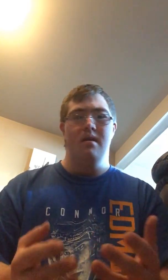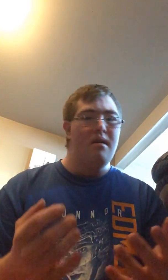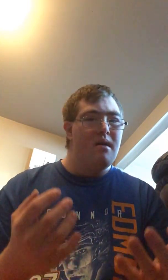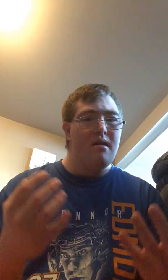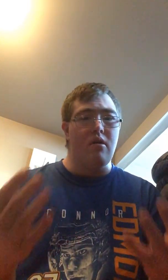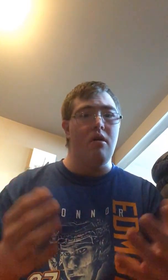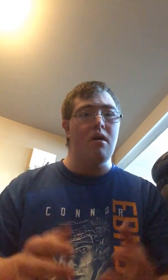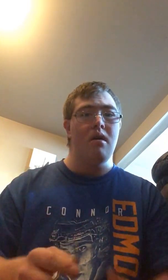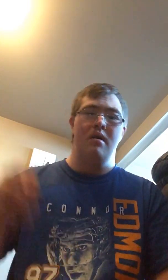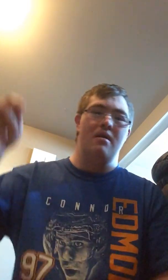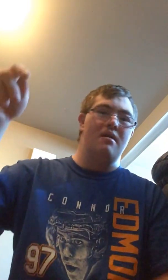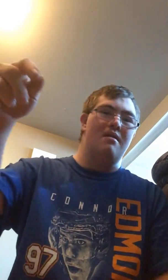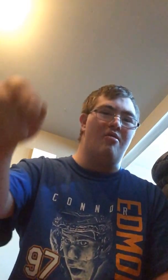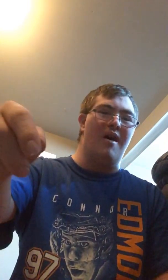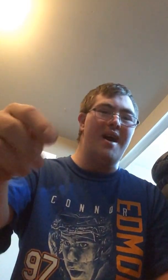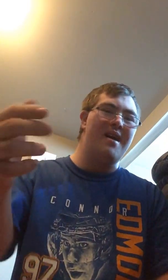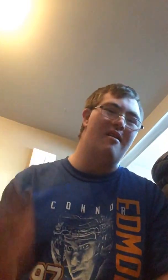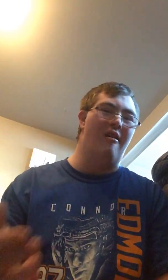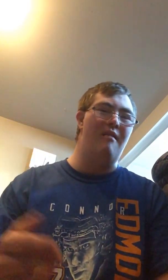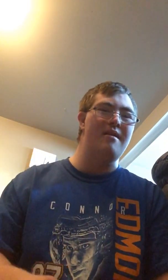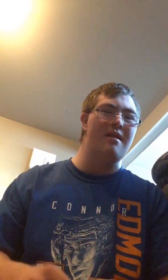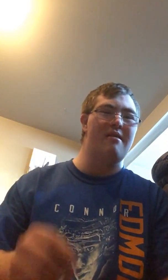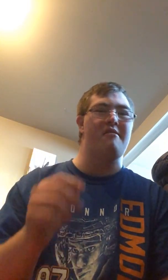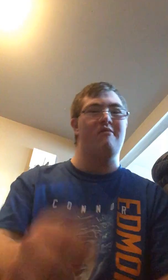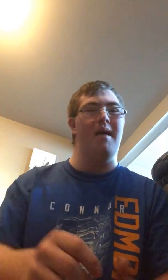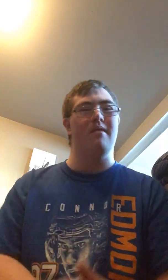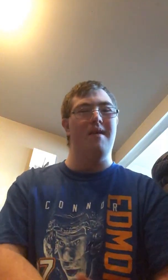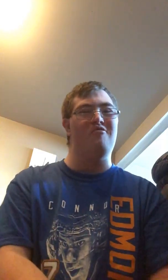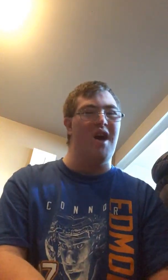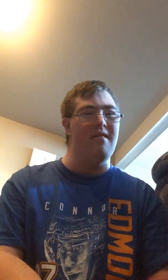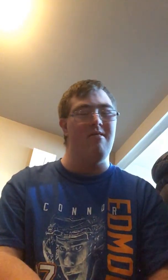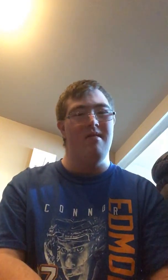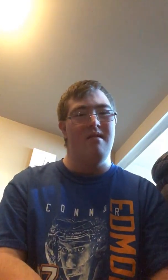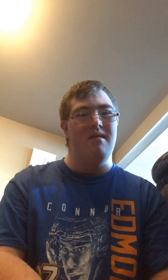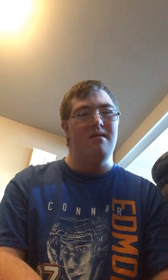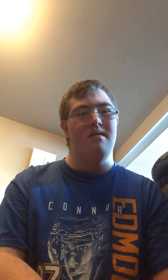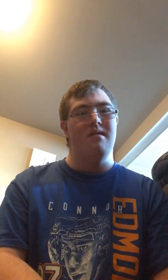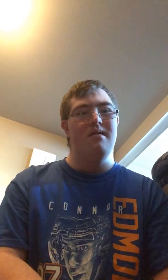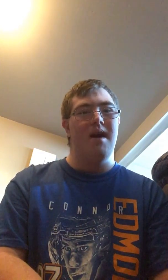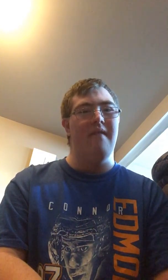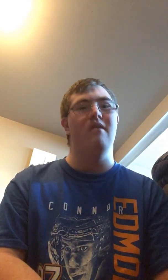good. Like, comment, subscribe to my channel. Have a good day.